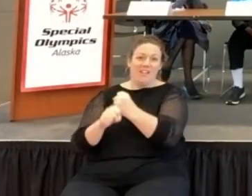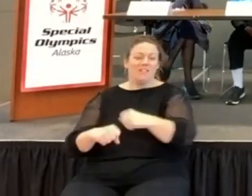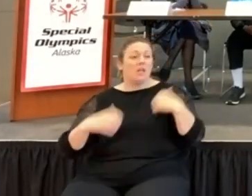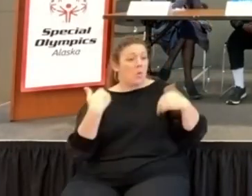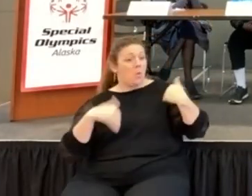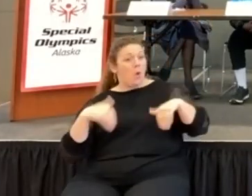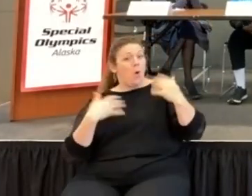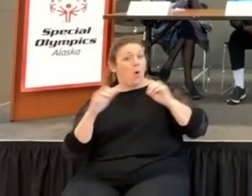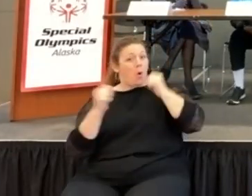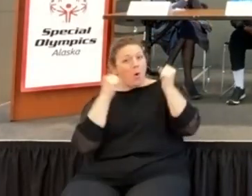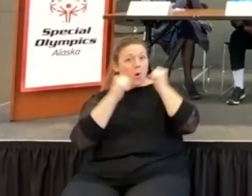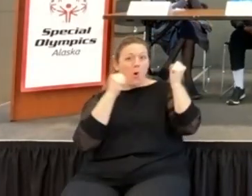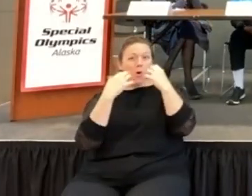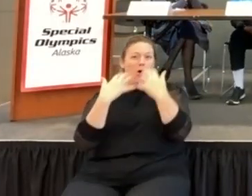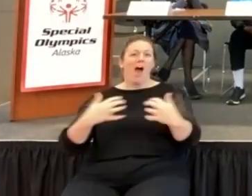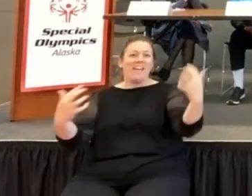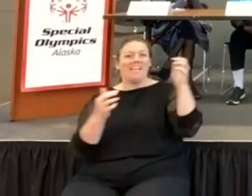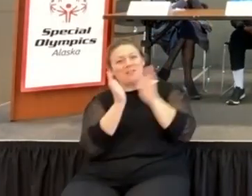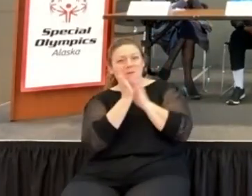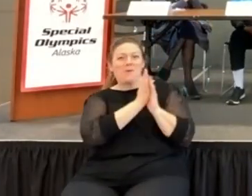cars. Very